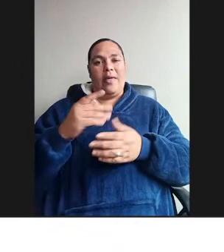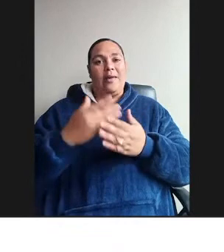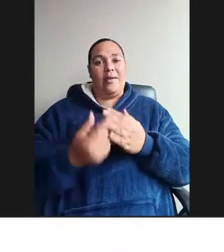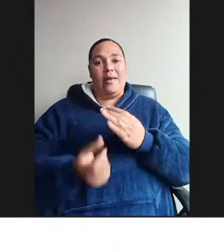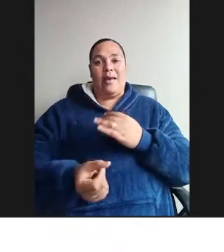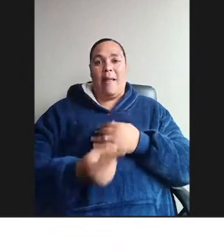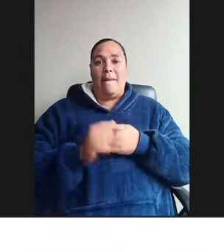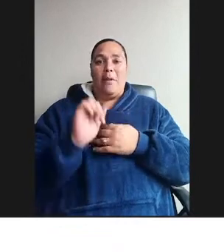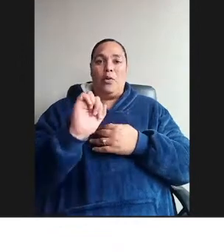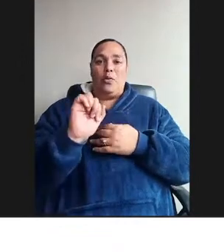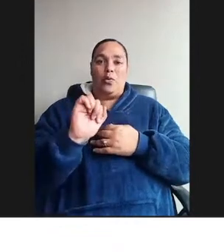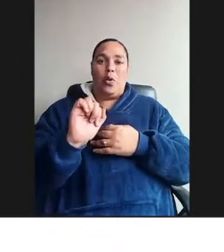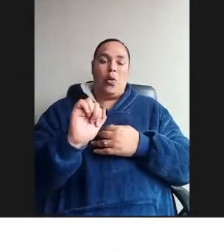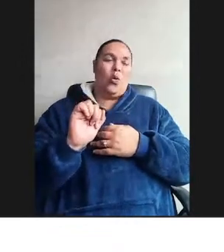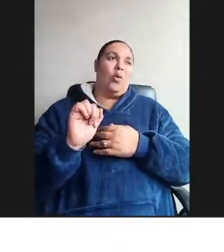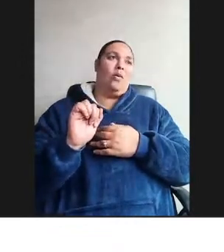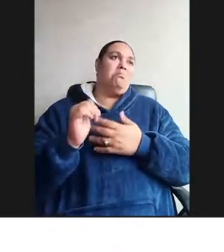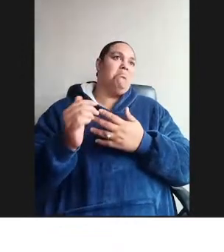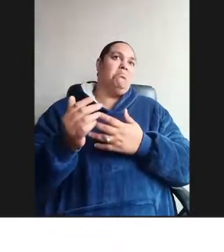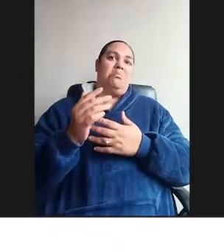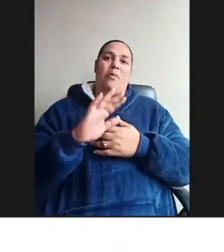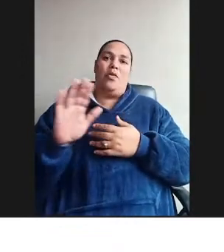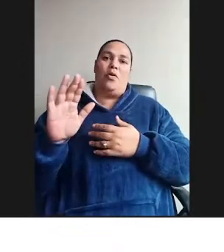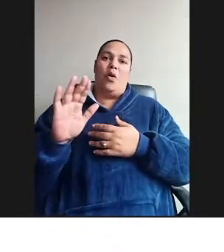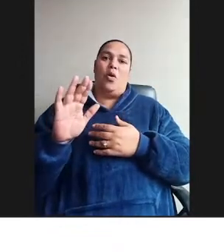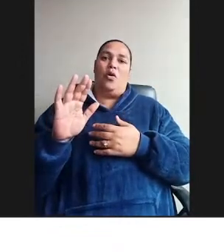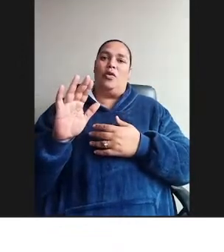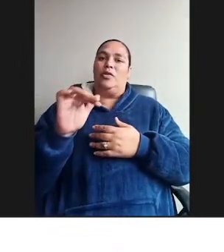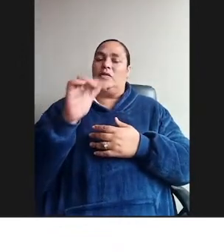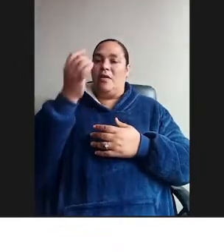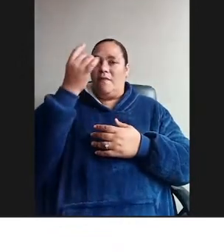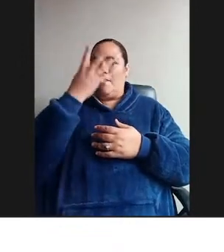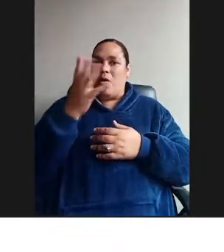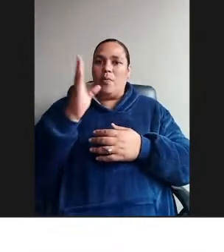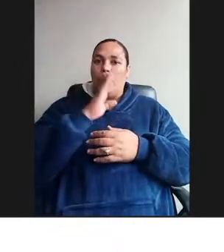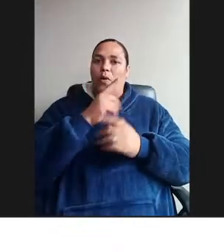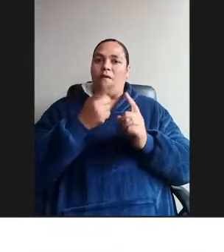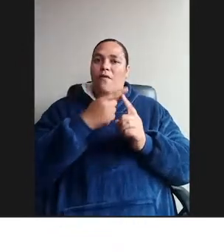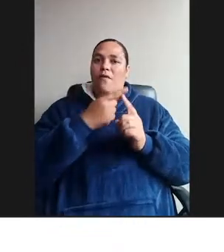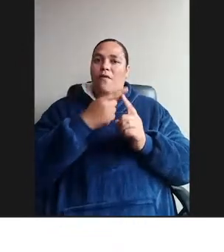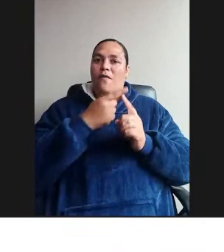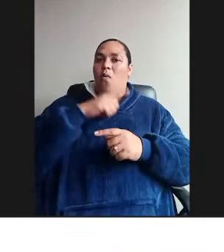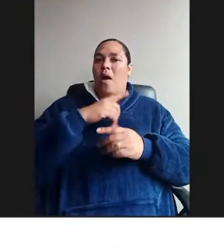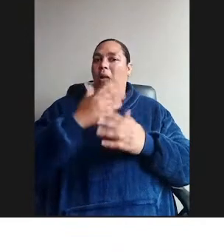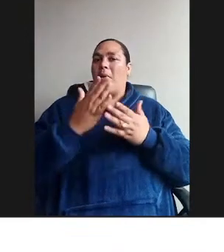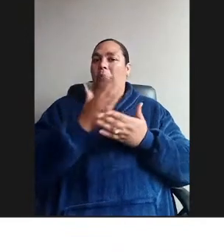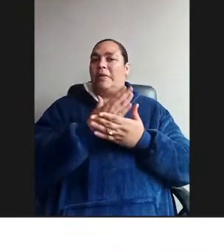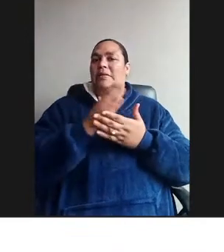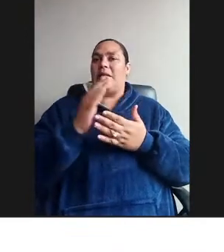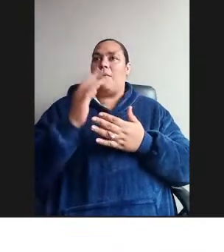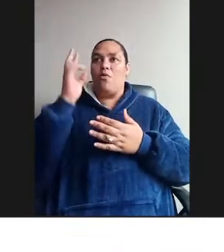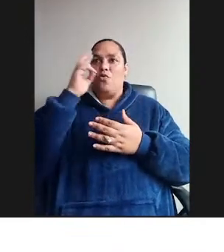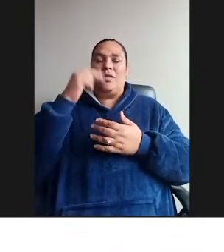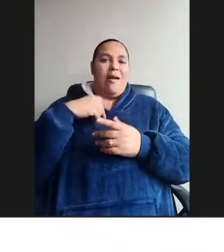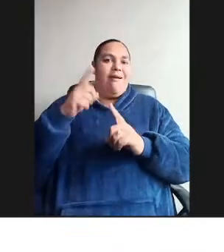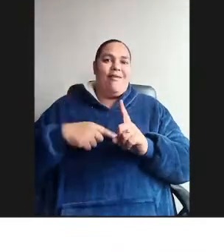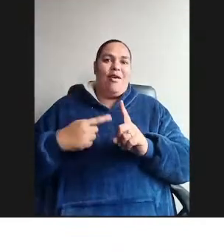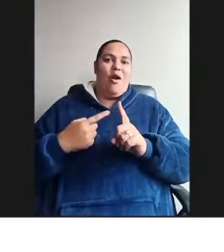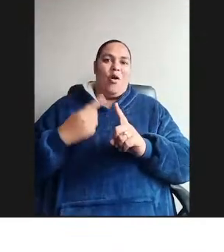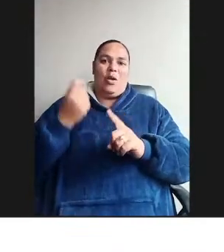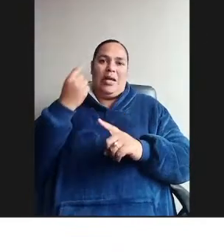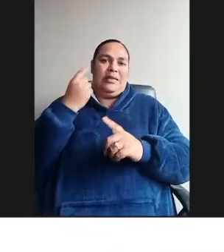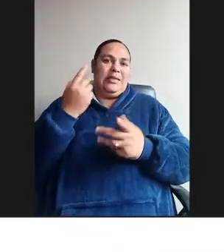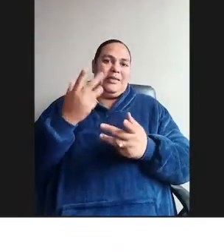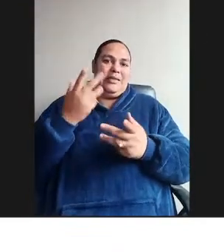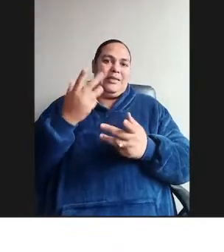instance, those CWs were not informed by their senior because of some reason that I cannot be able to understand why. But